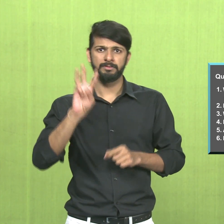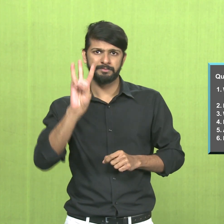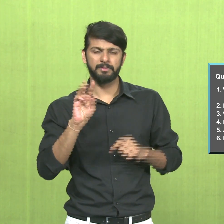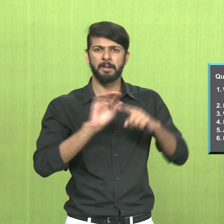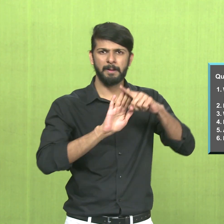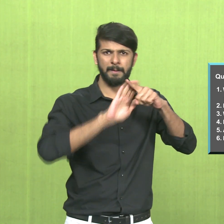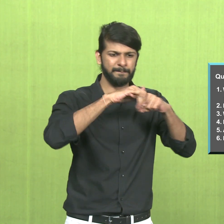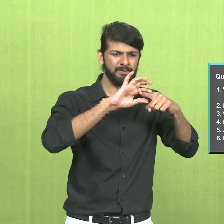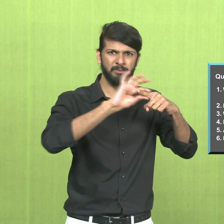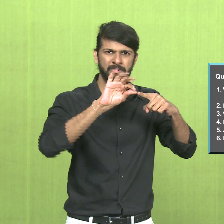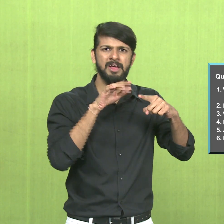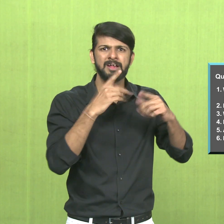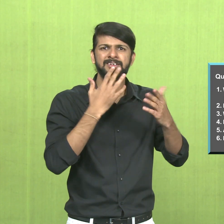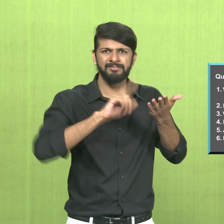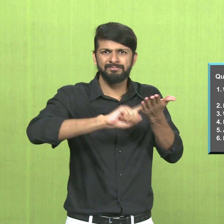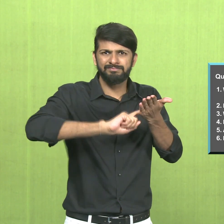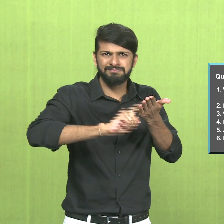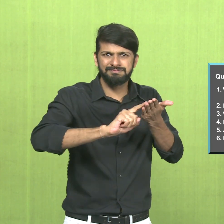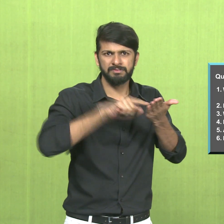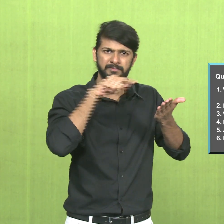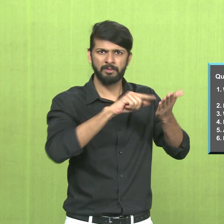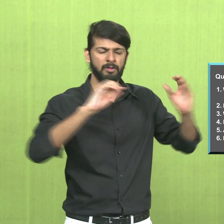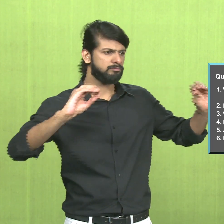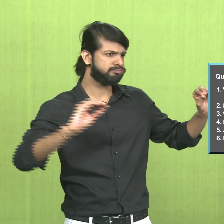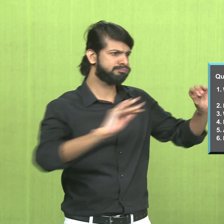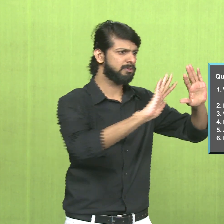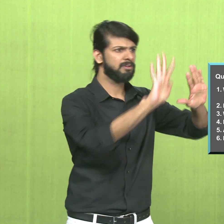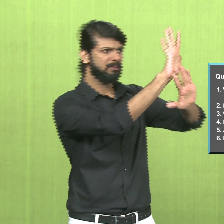Question number 3. What is the effect of pastel colors?